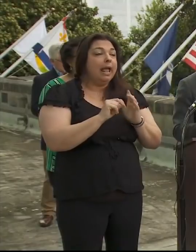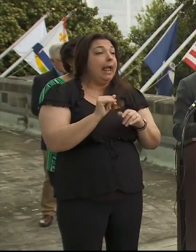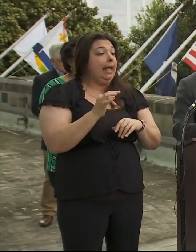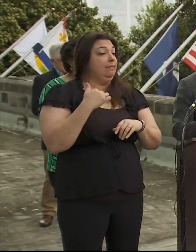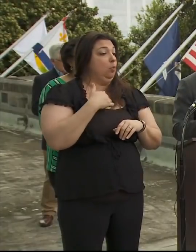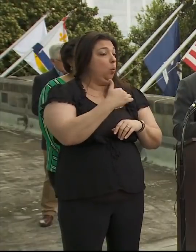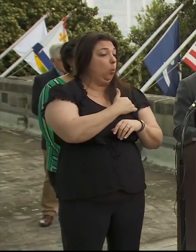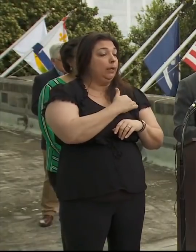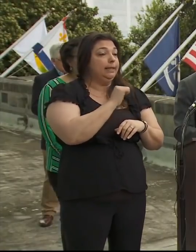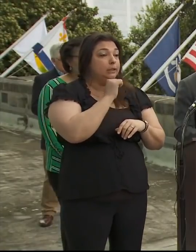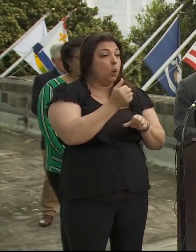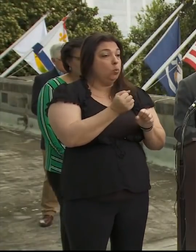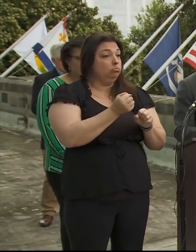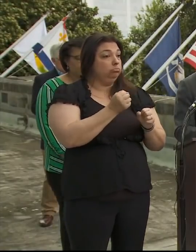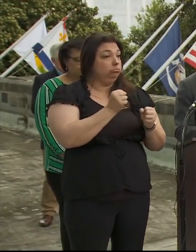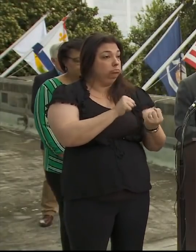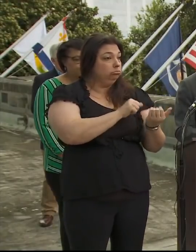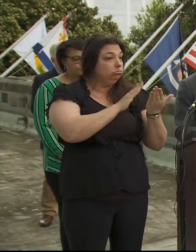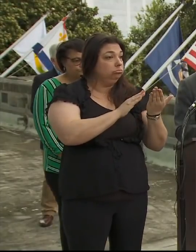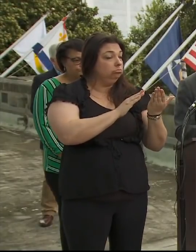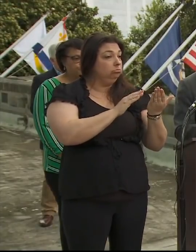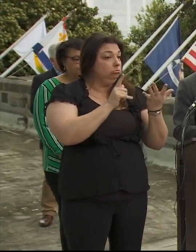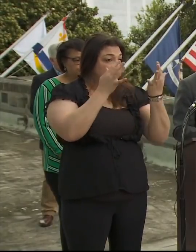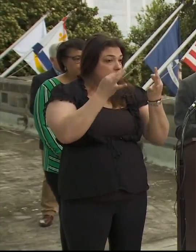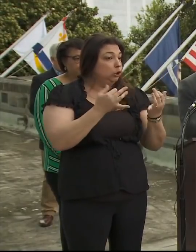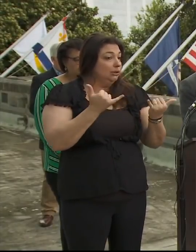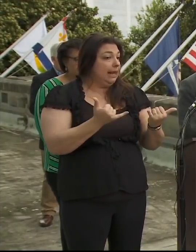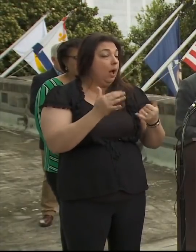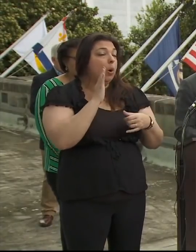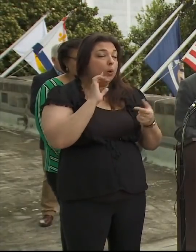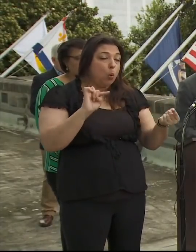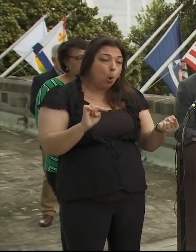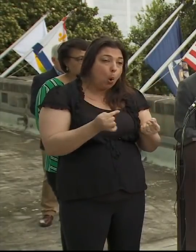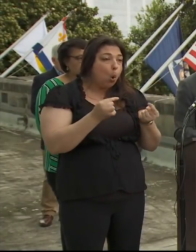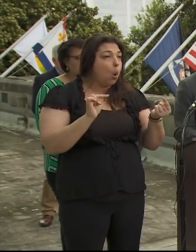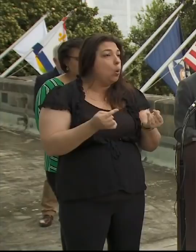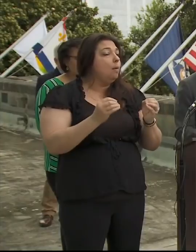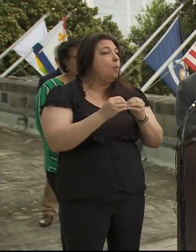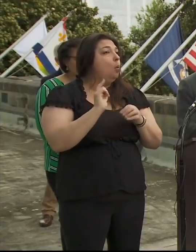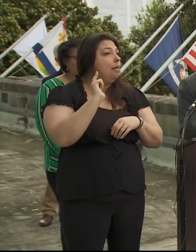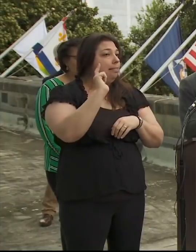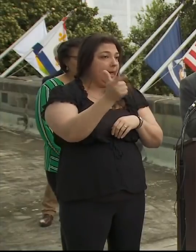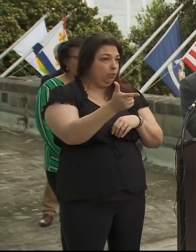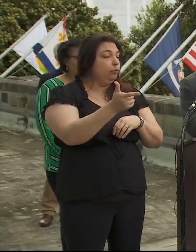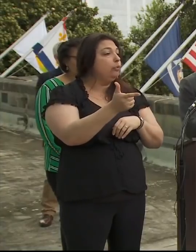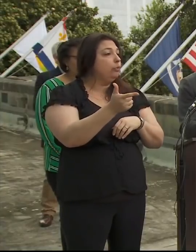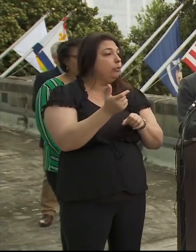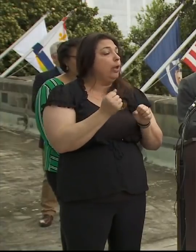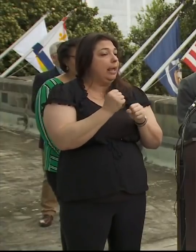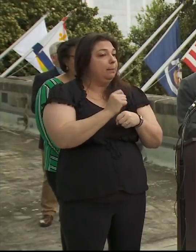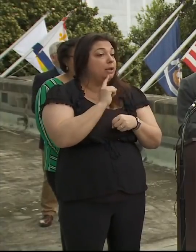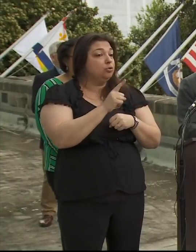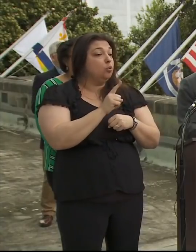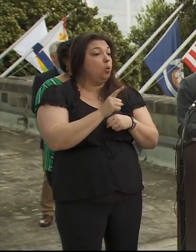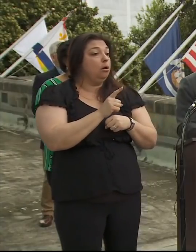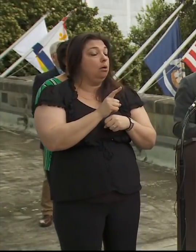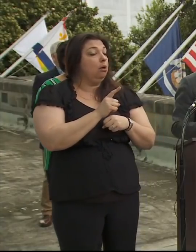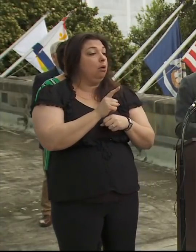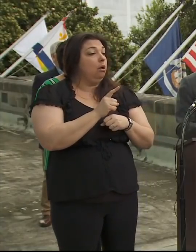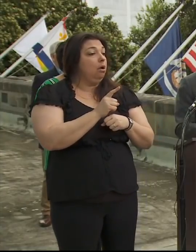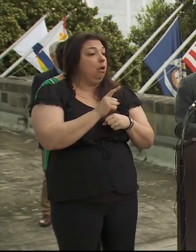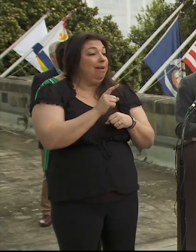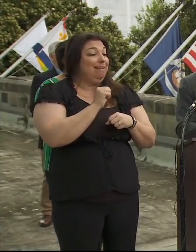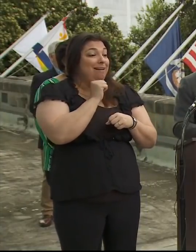some of these important and drastic decisions now, it's going to hurt us so much more in the future, and making sure that we're taking it not just from